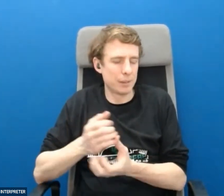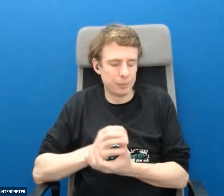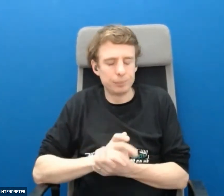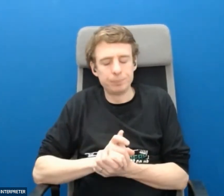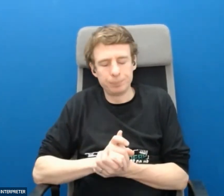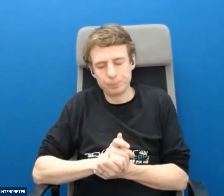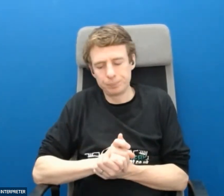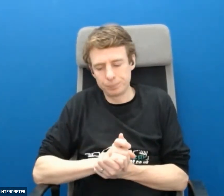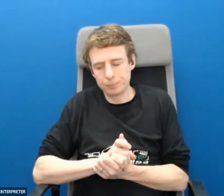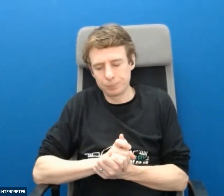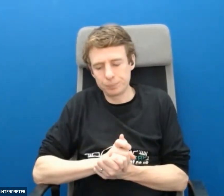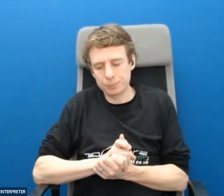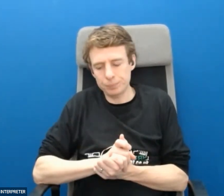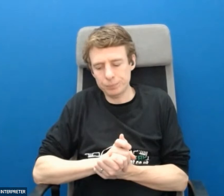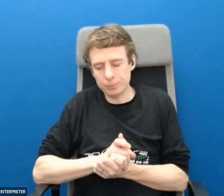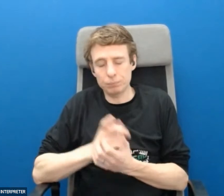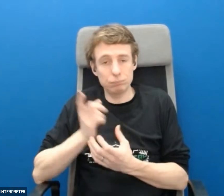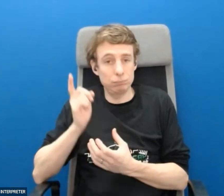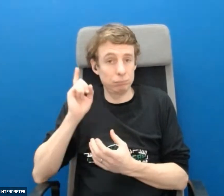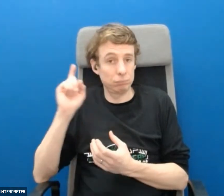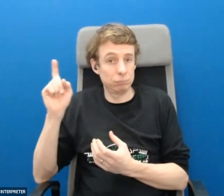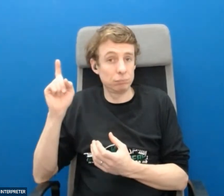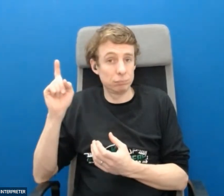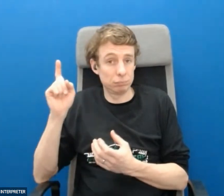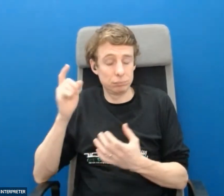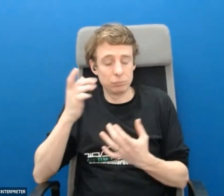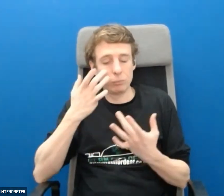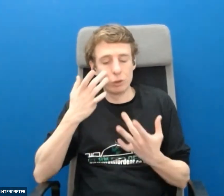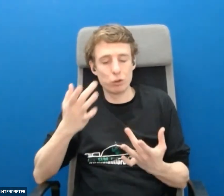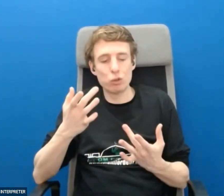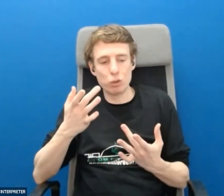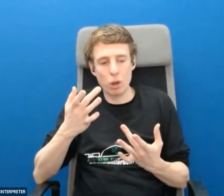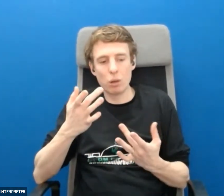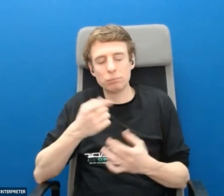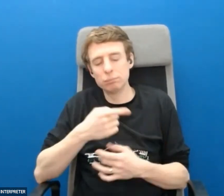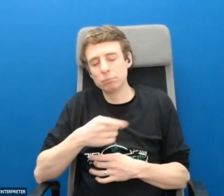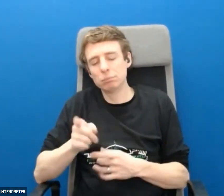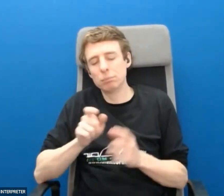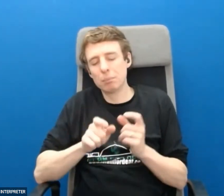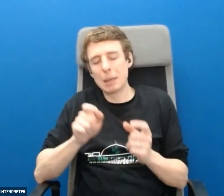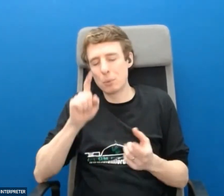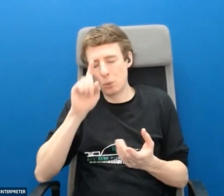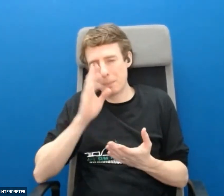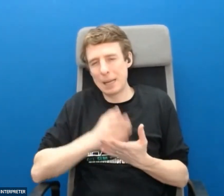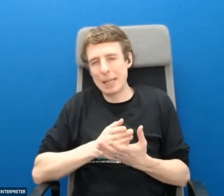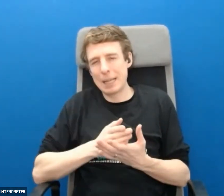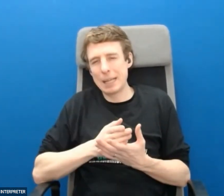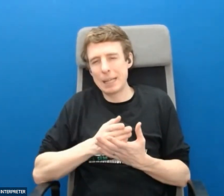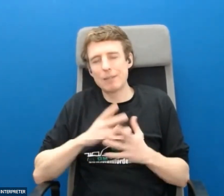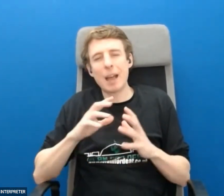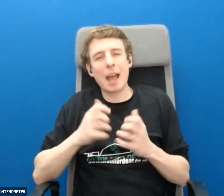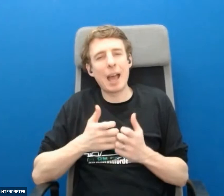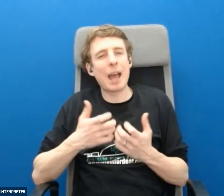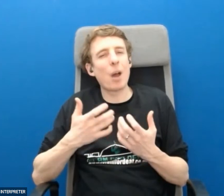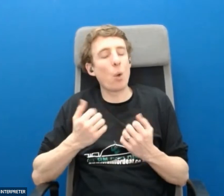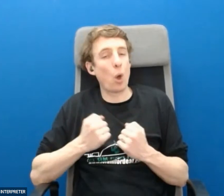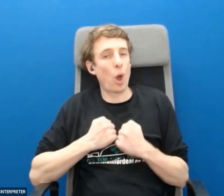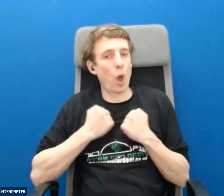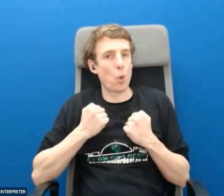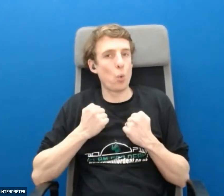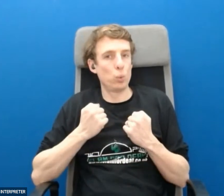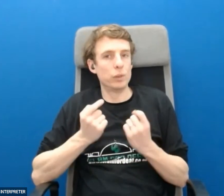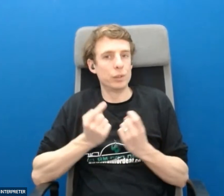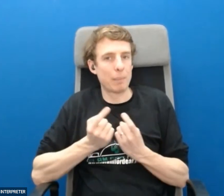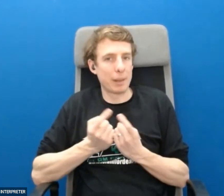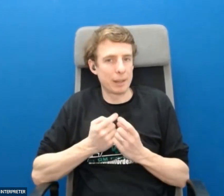High shows ownership or possession for the believers. And the answer to this is from two angles.